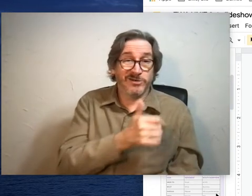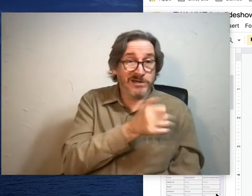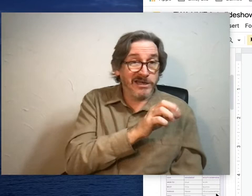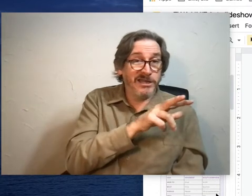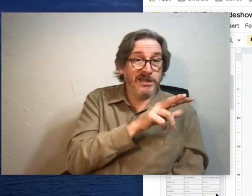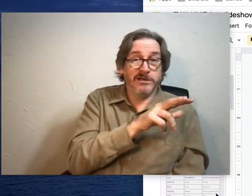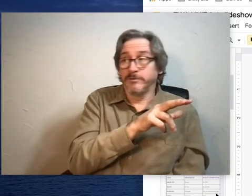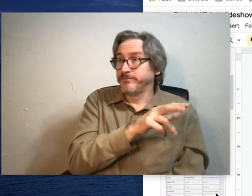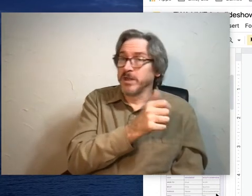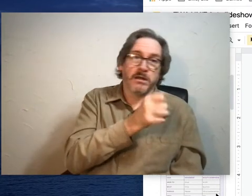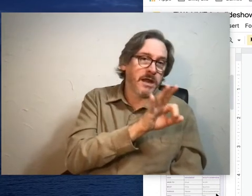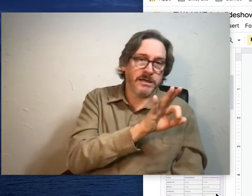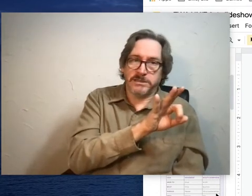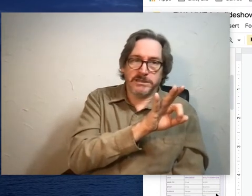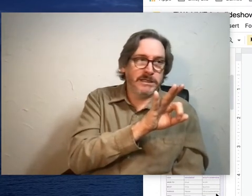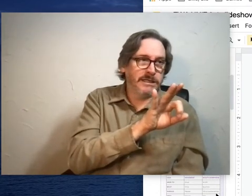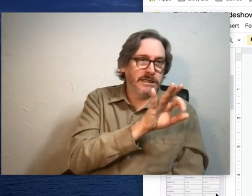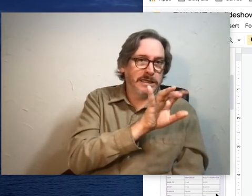So